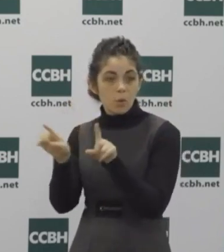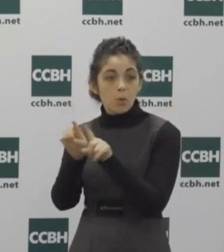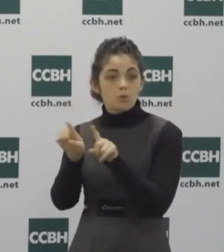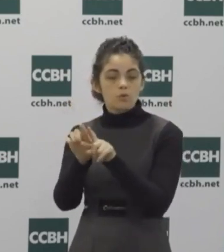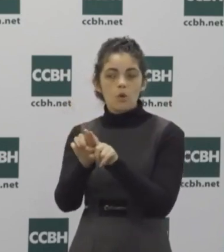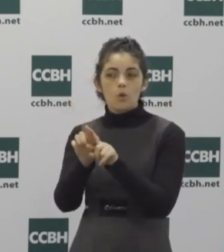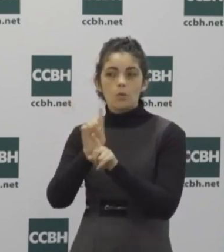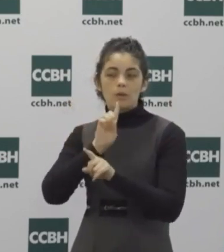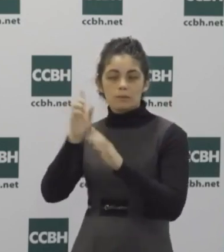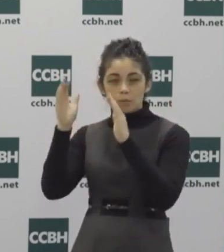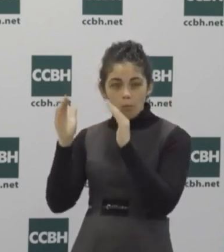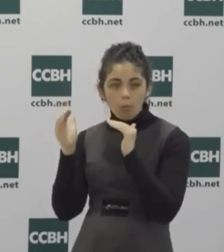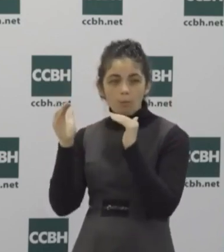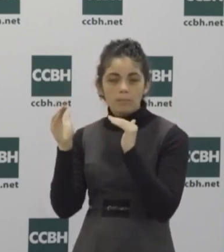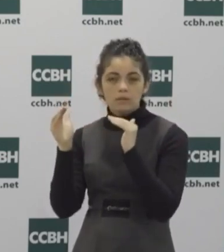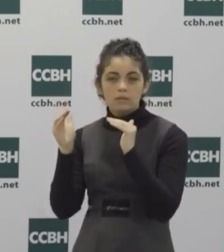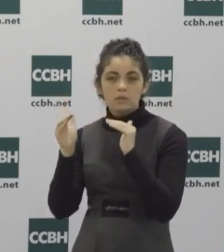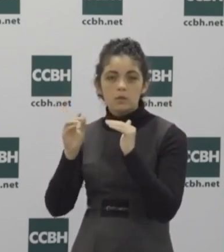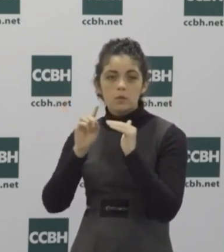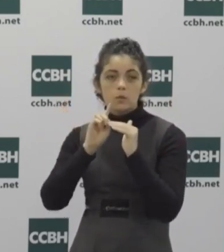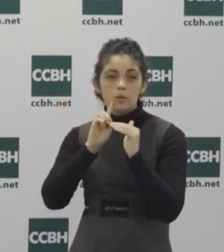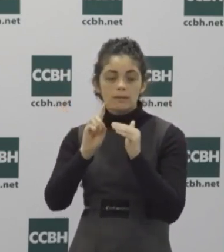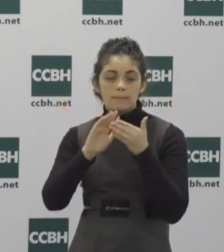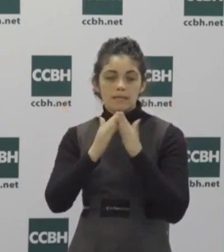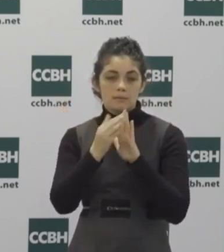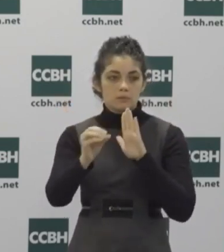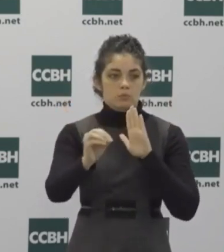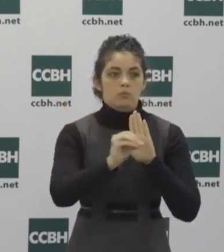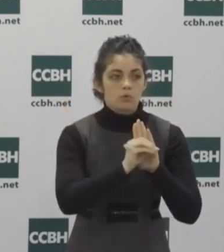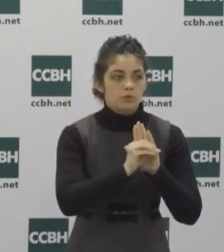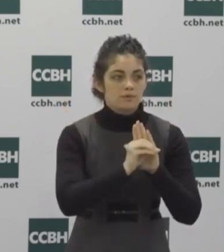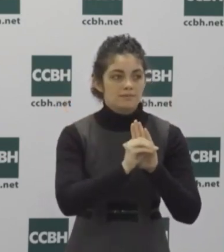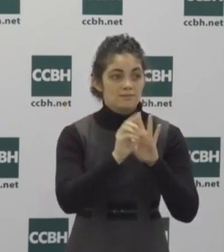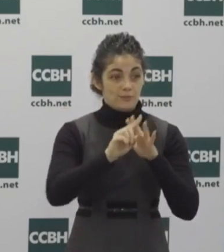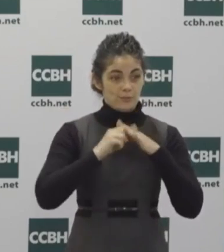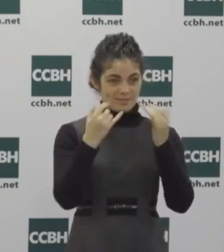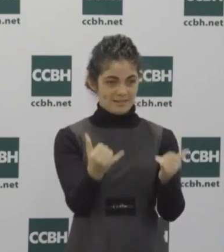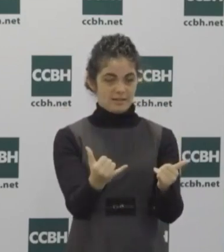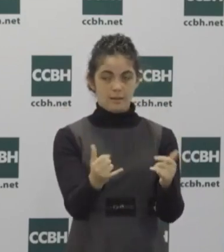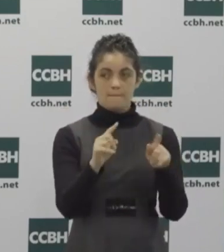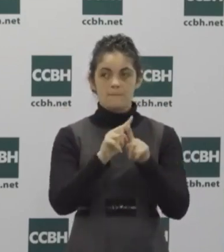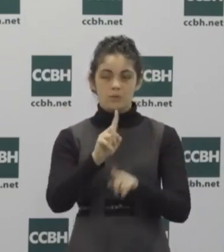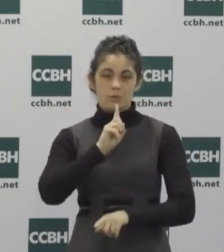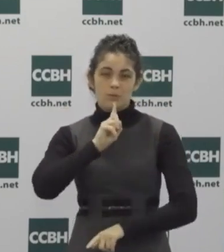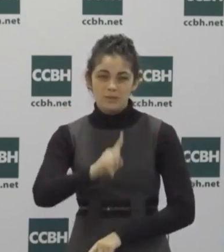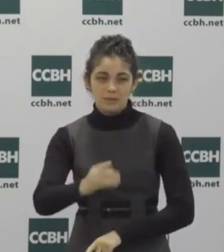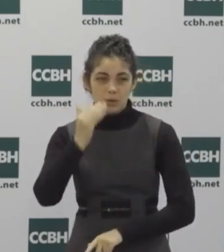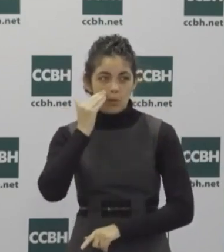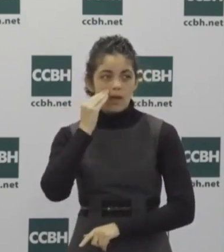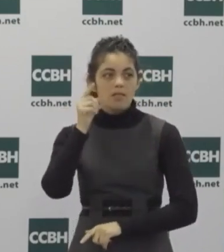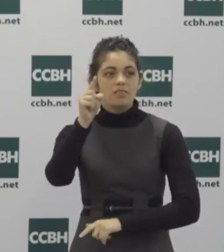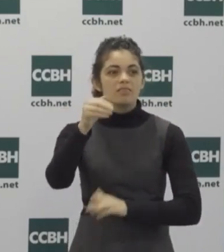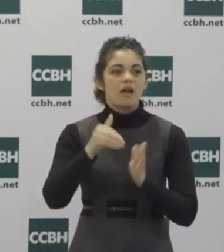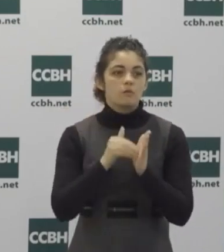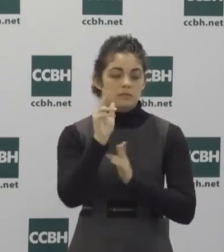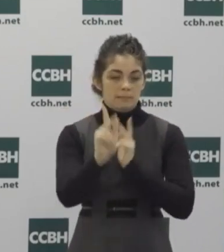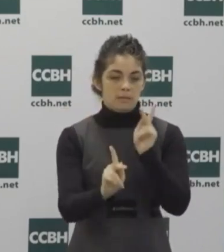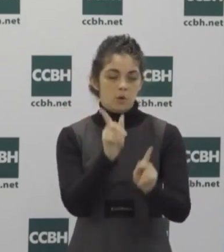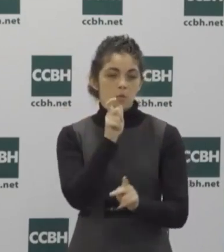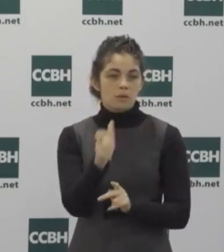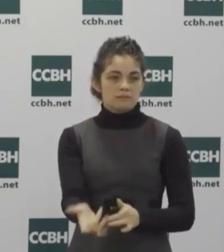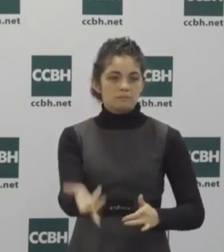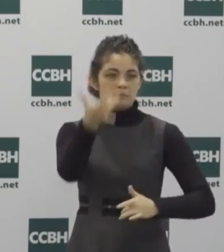would hope that it trails to zero starting today. But the reality is we have thousands of people infected with